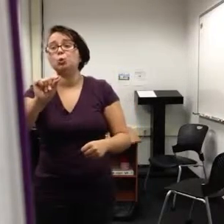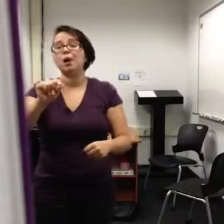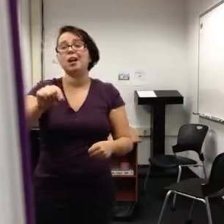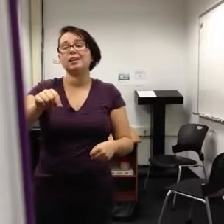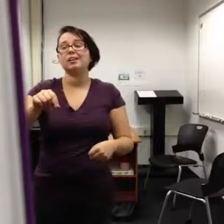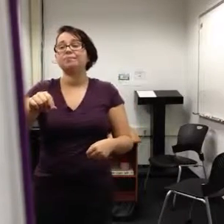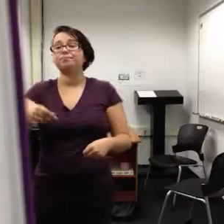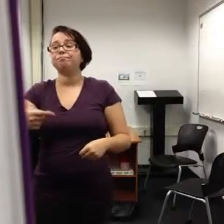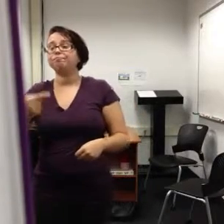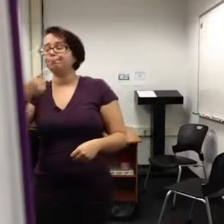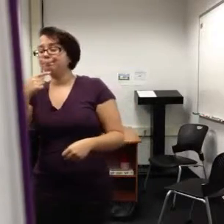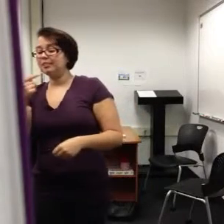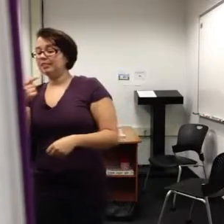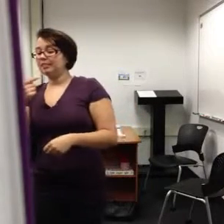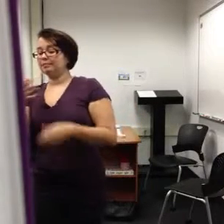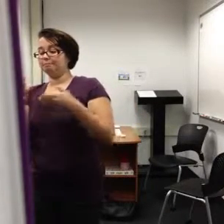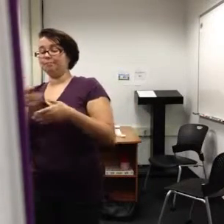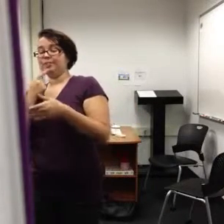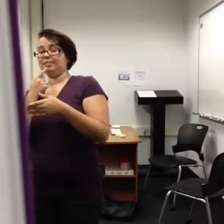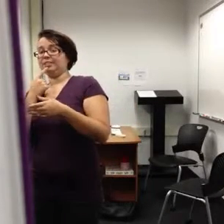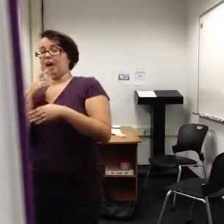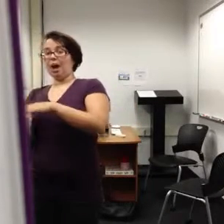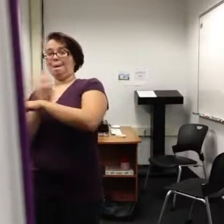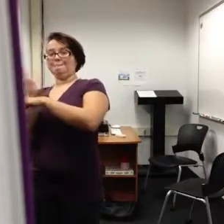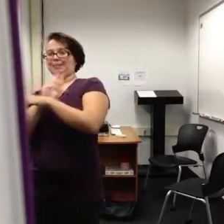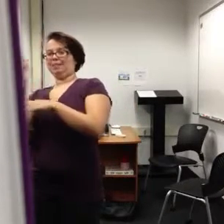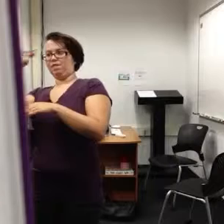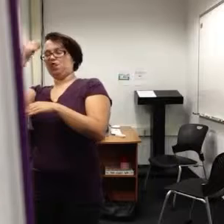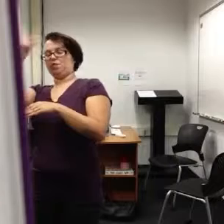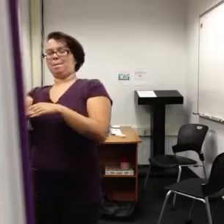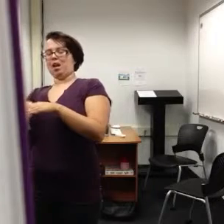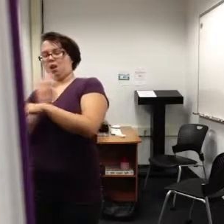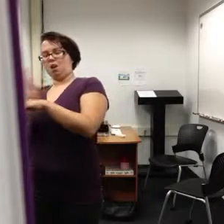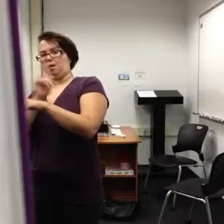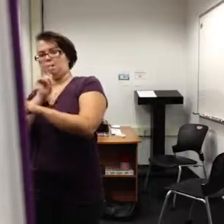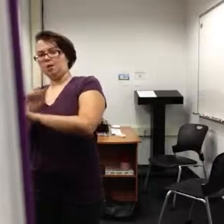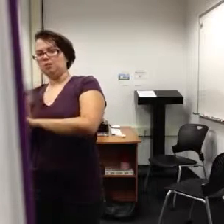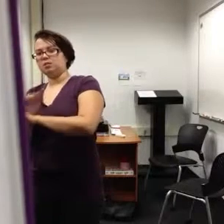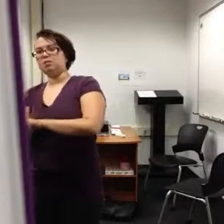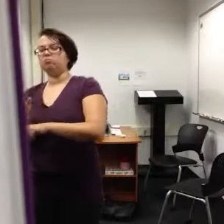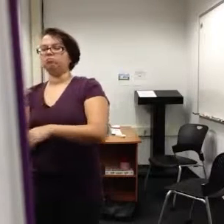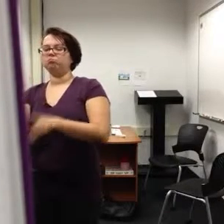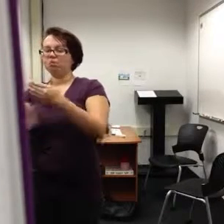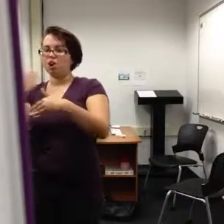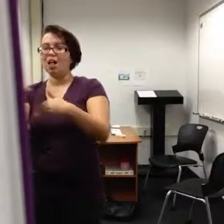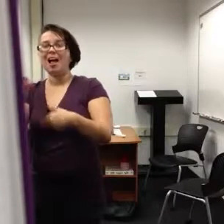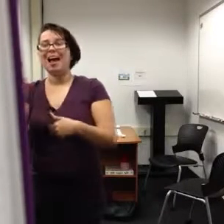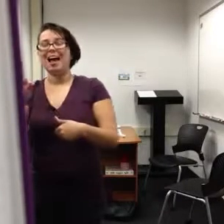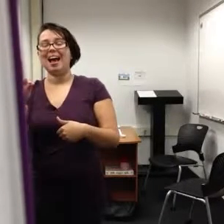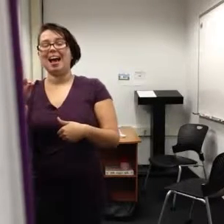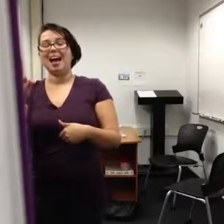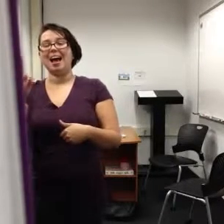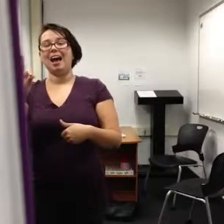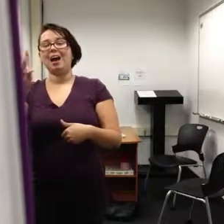is business, followed by FDR with Hoover in between, and FDR saying we, the